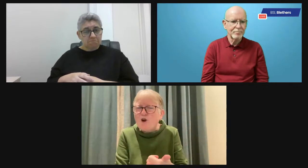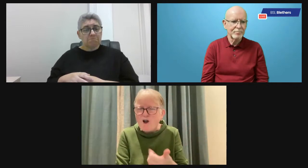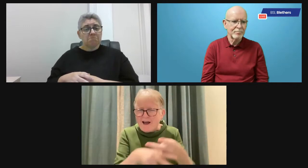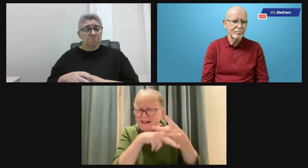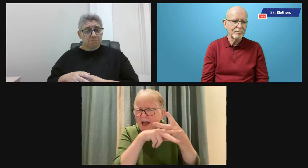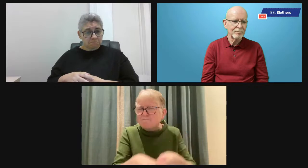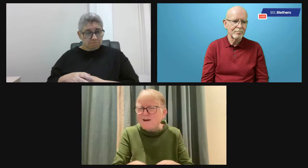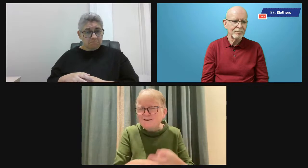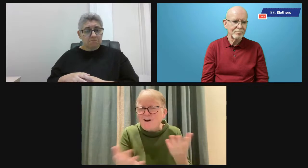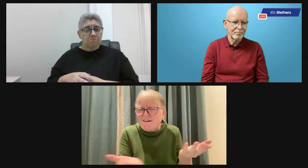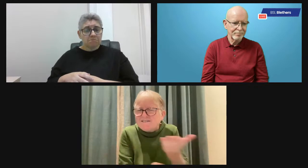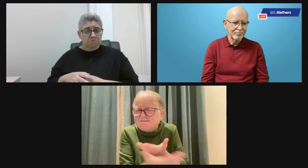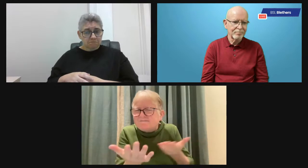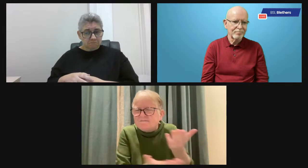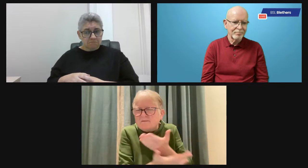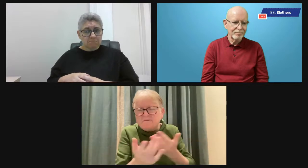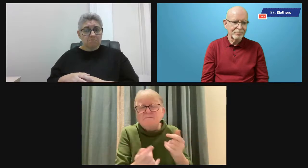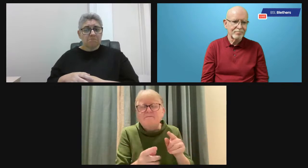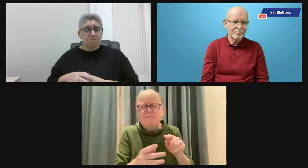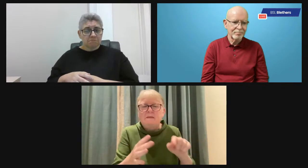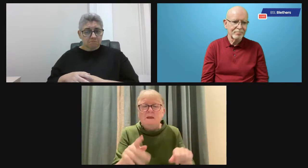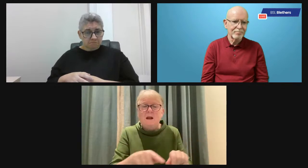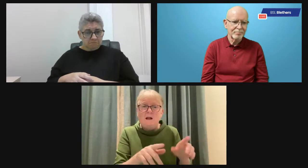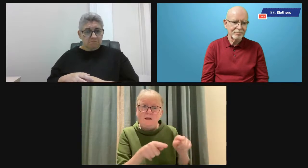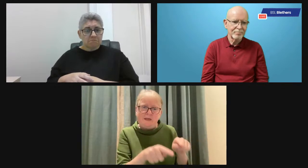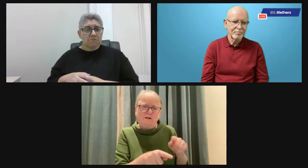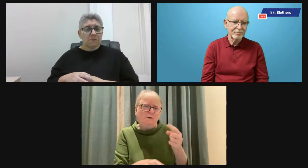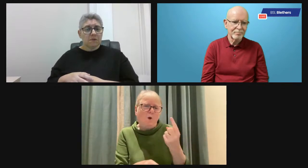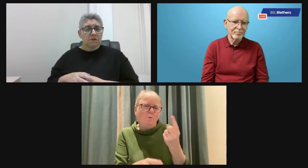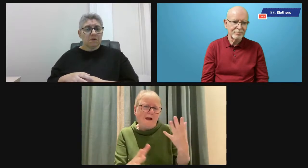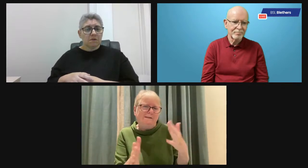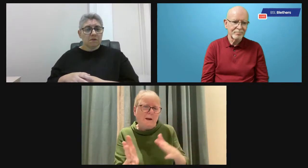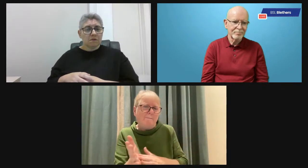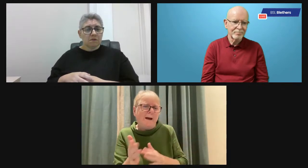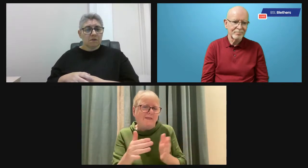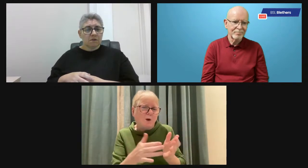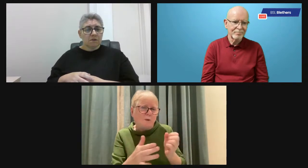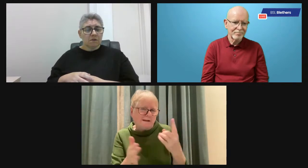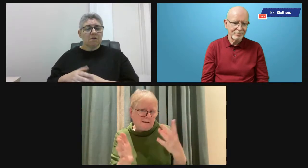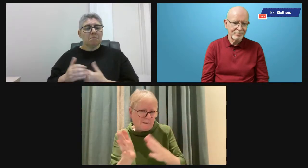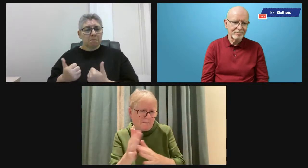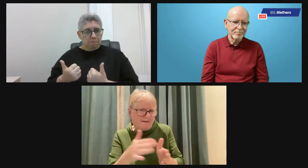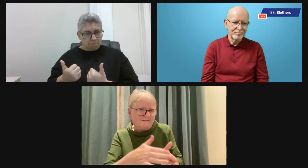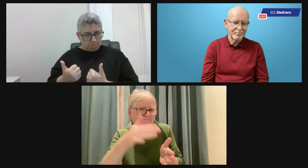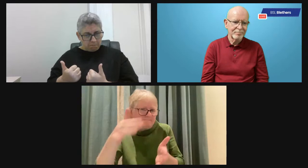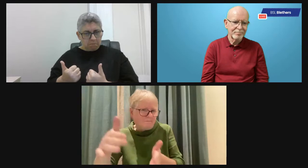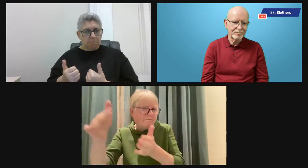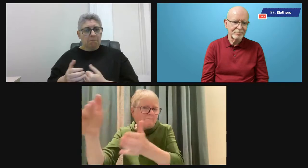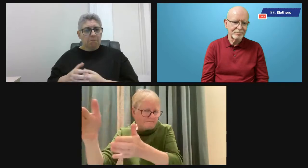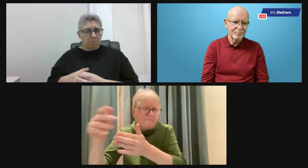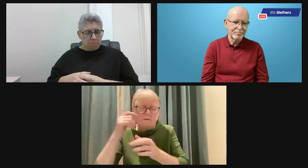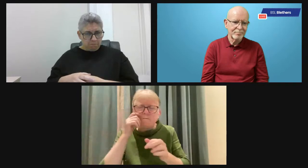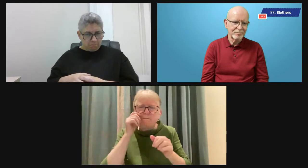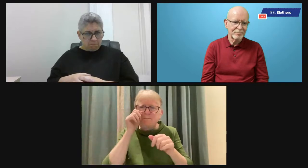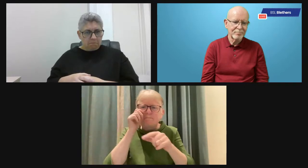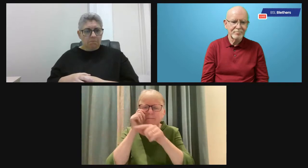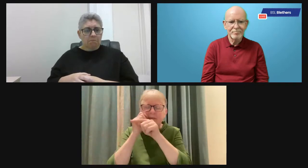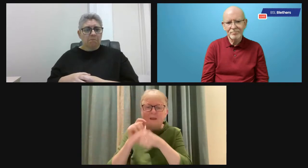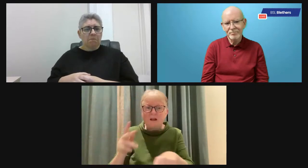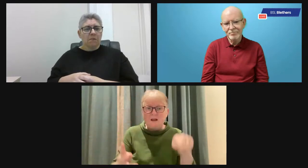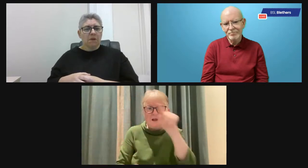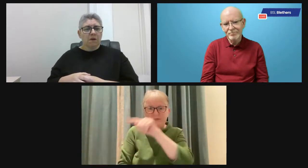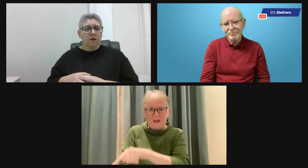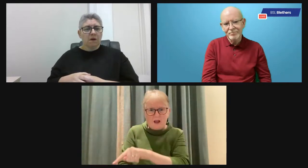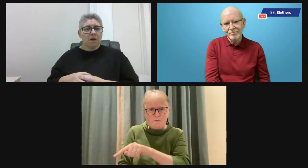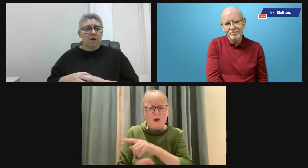you know, get peer advice, get support, monitor each other, that sort of thing. And that happens once a month.